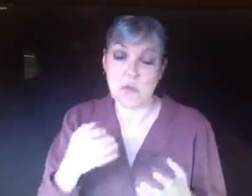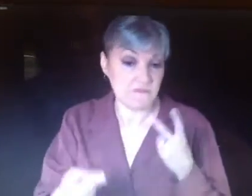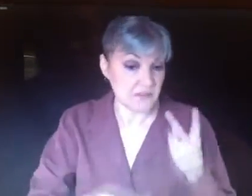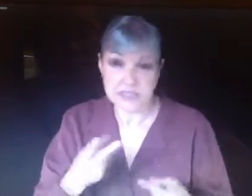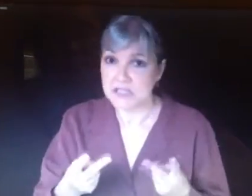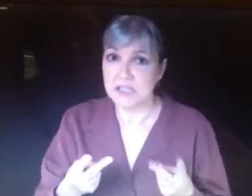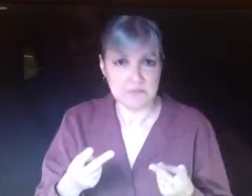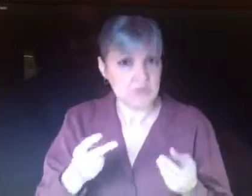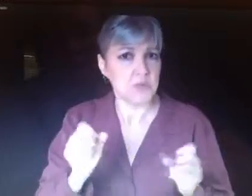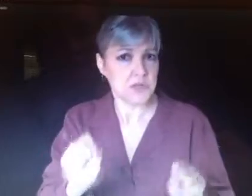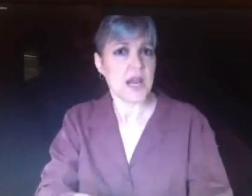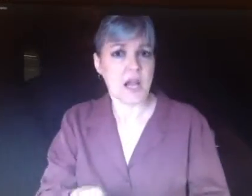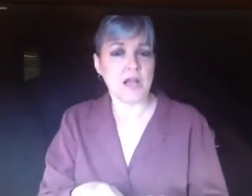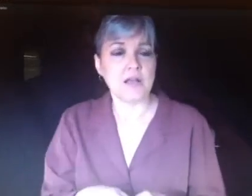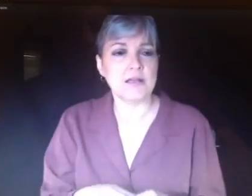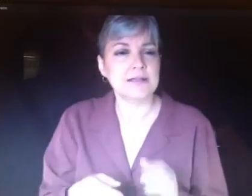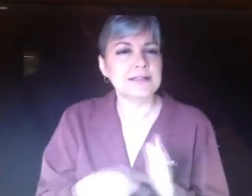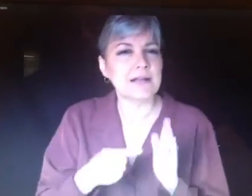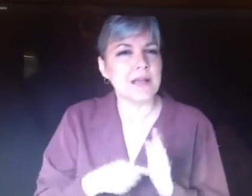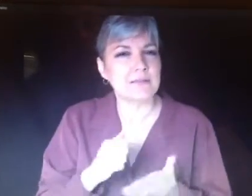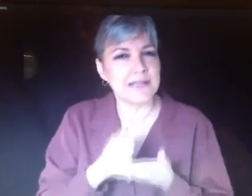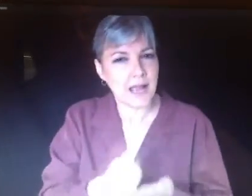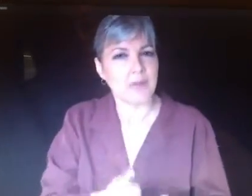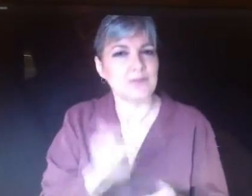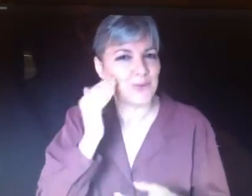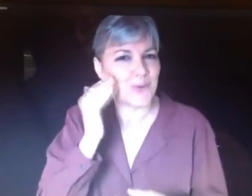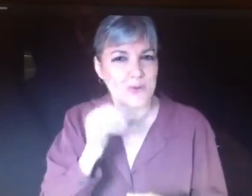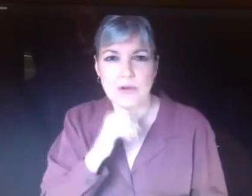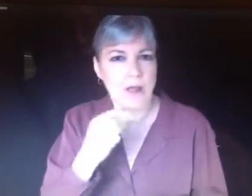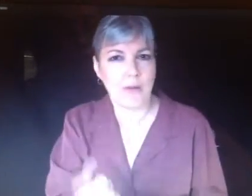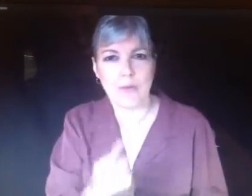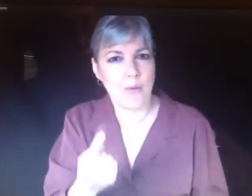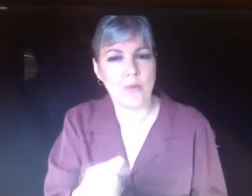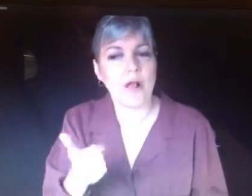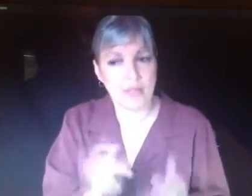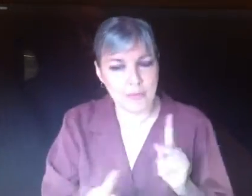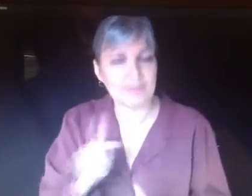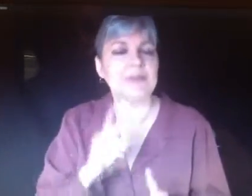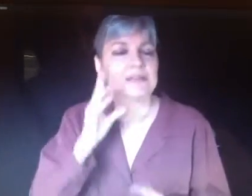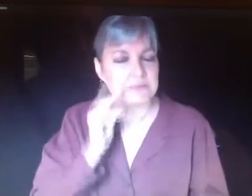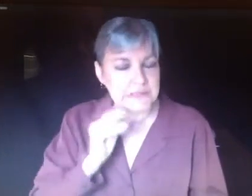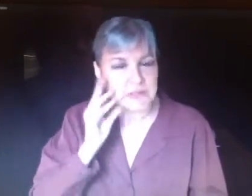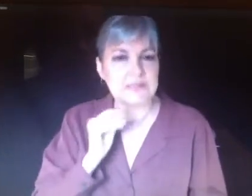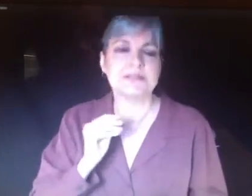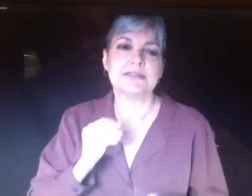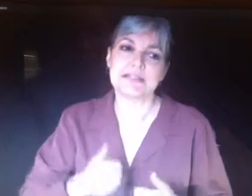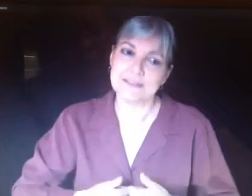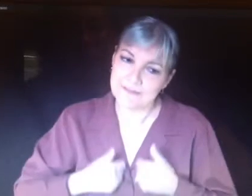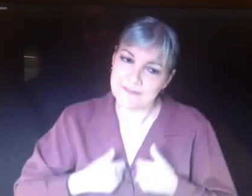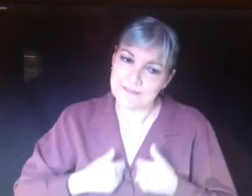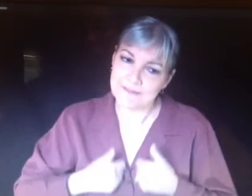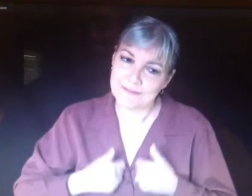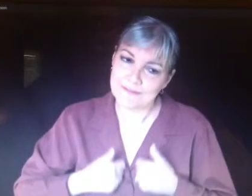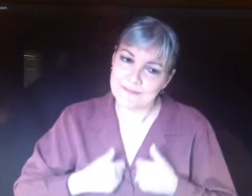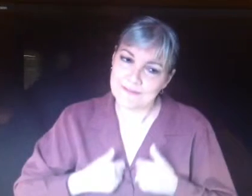link down below, so if you want to visit that website, you're more than welcome to. It's important to know that you're not the only one who has